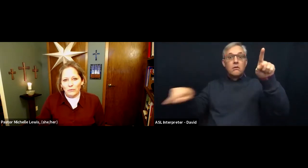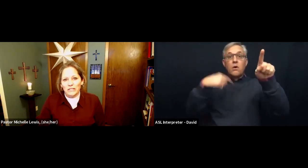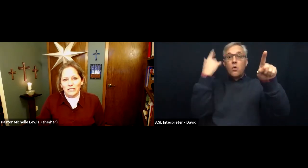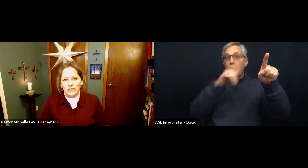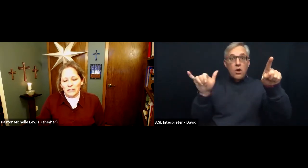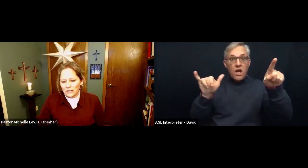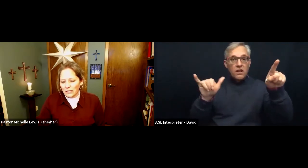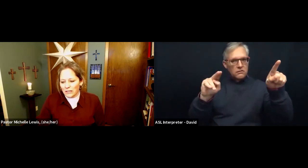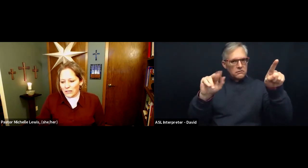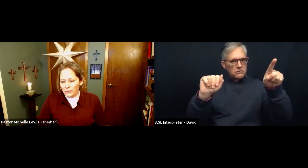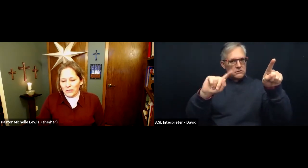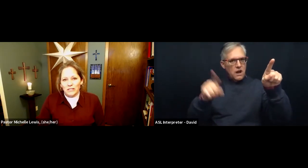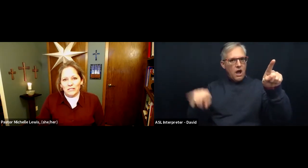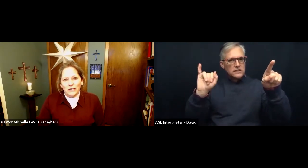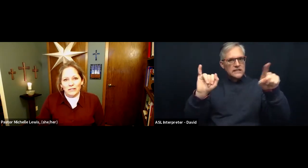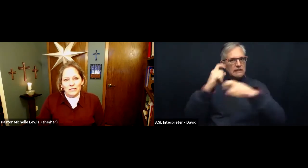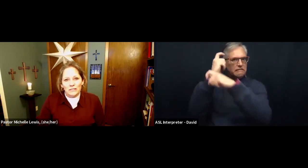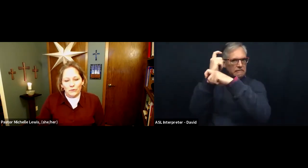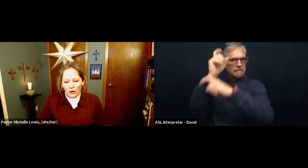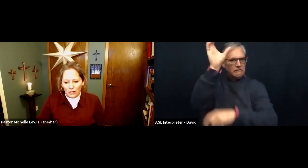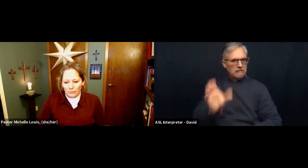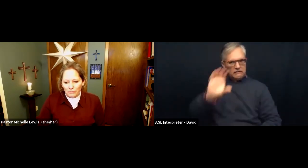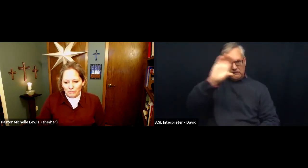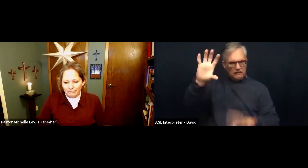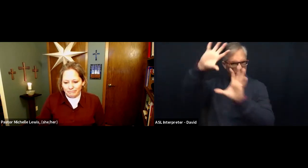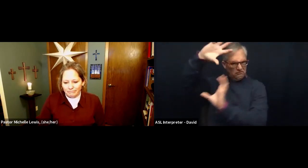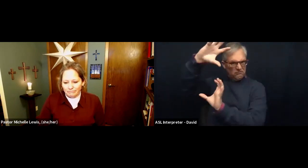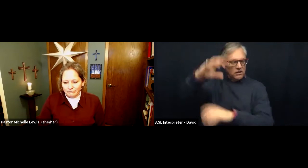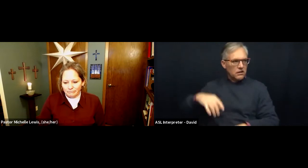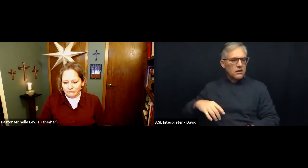They went in with intent to harm.